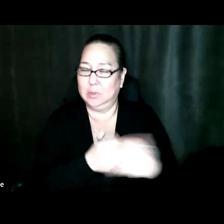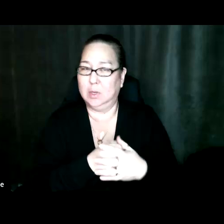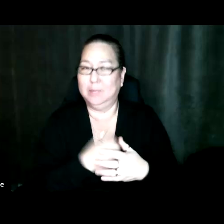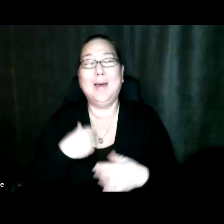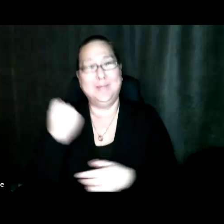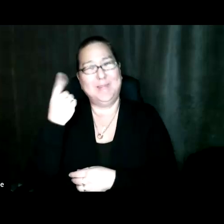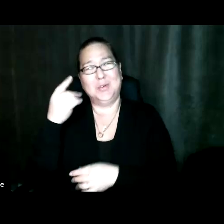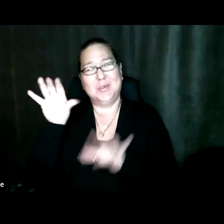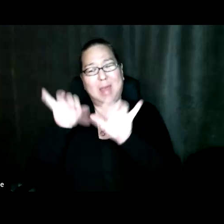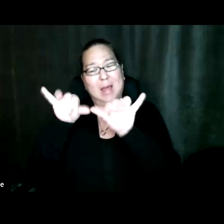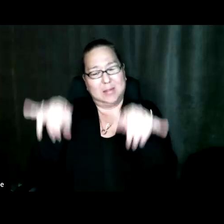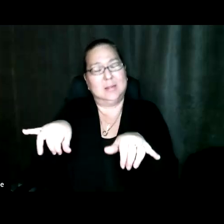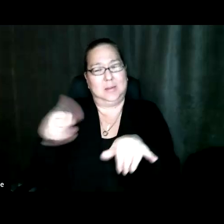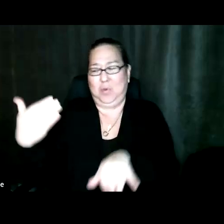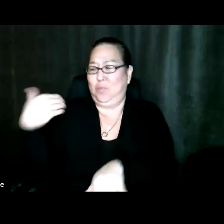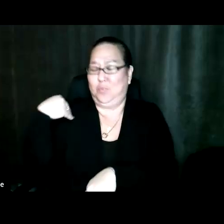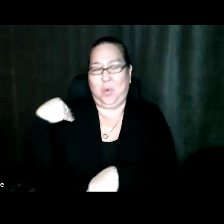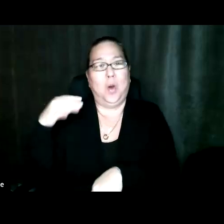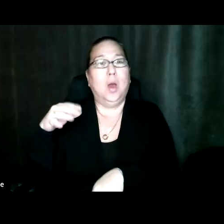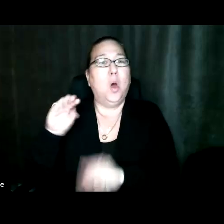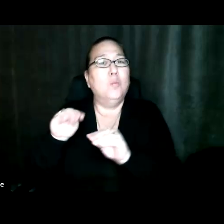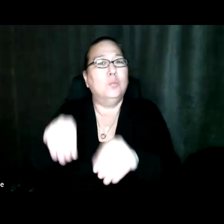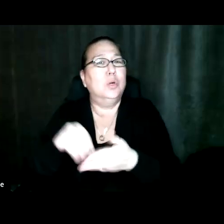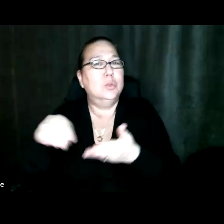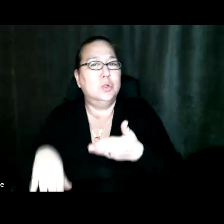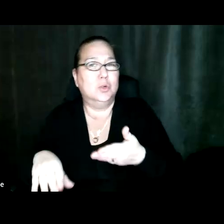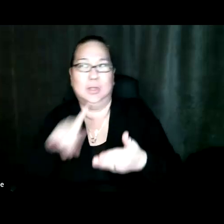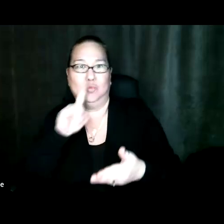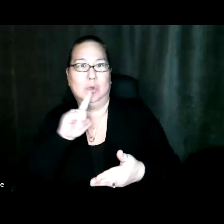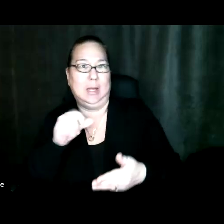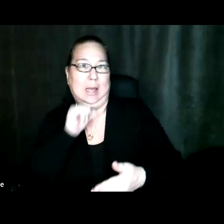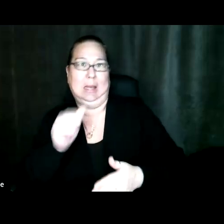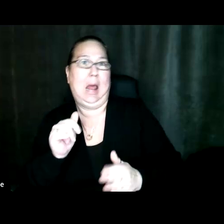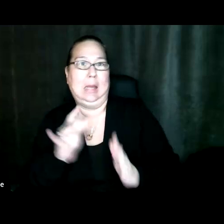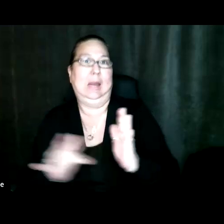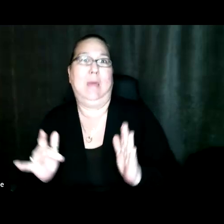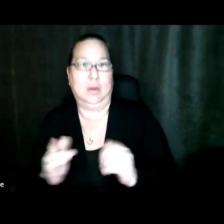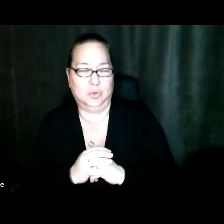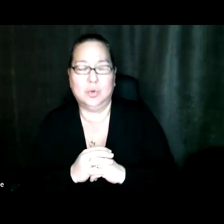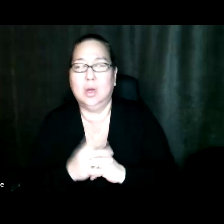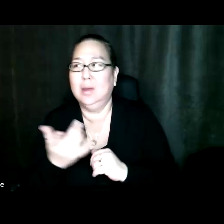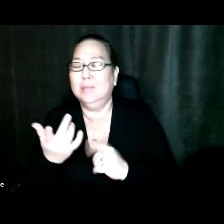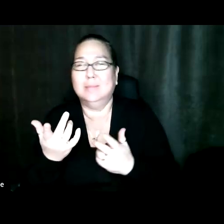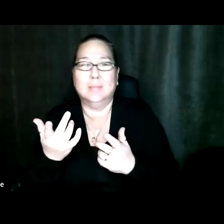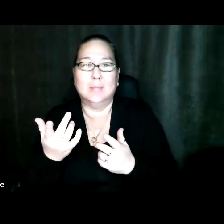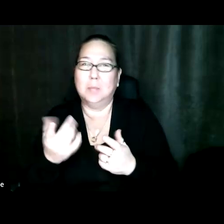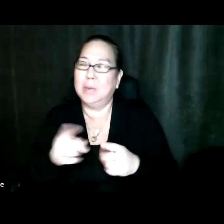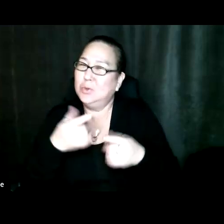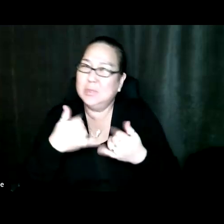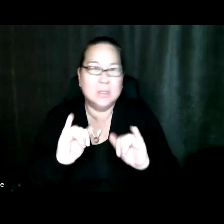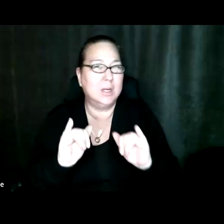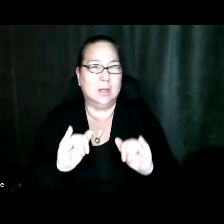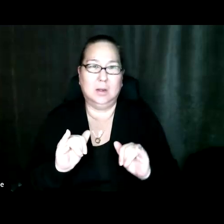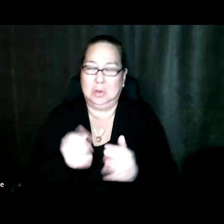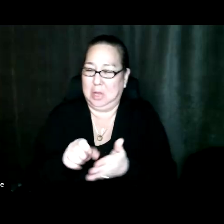past put students at a severe disadvantage. You've really just created another group of students to be excluded. I